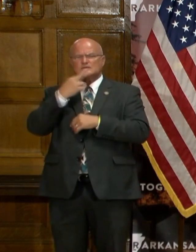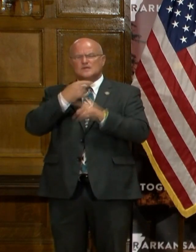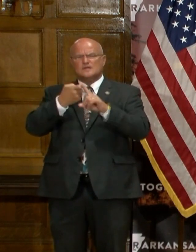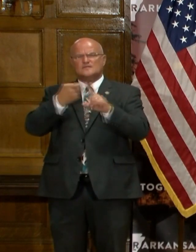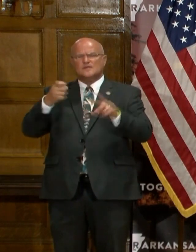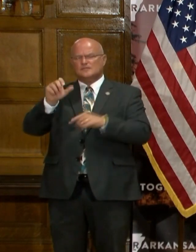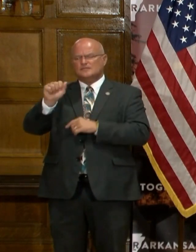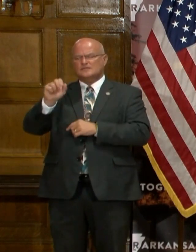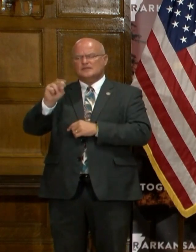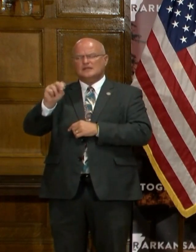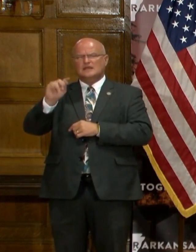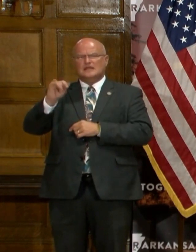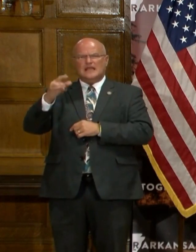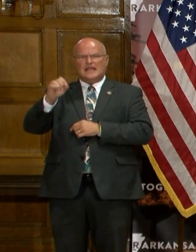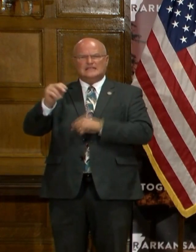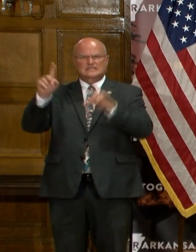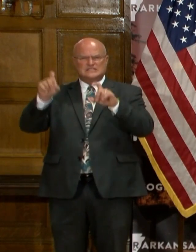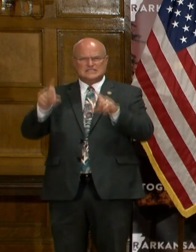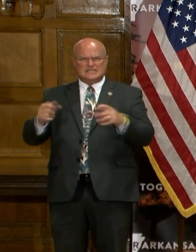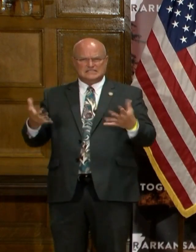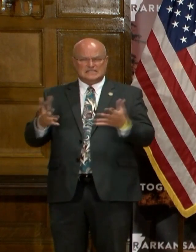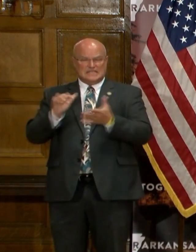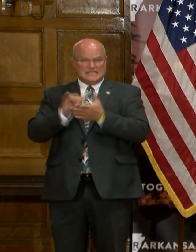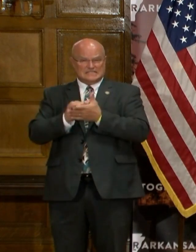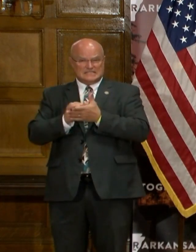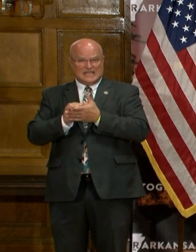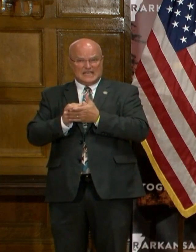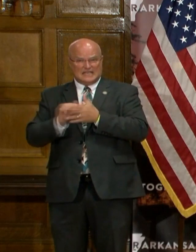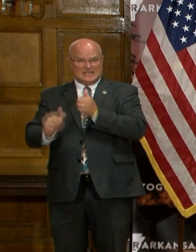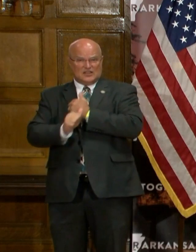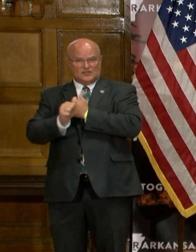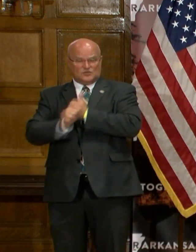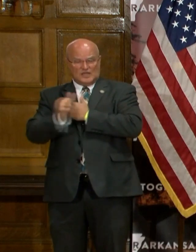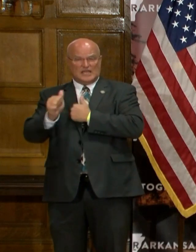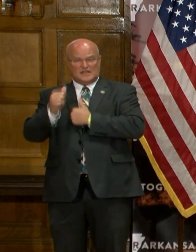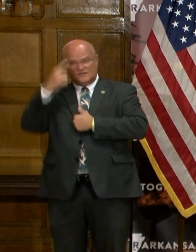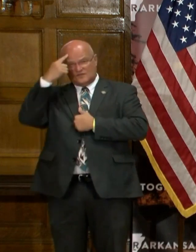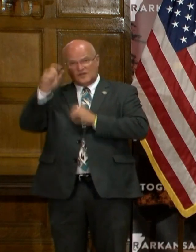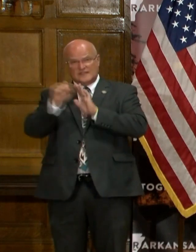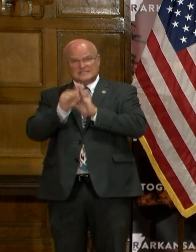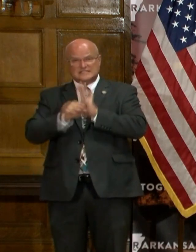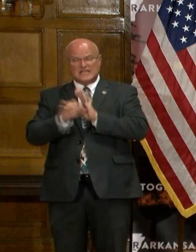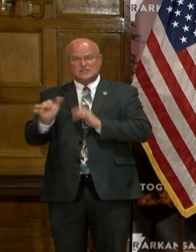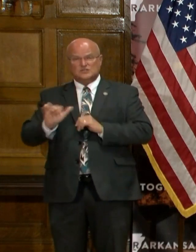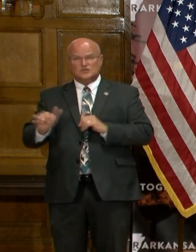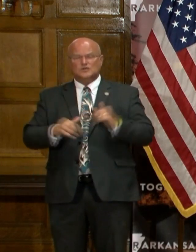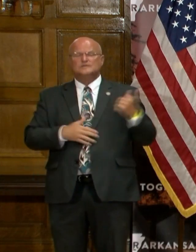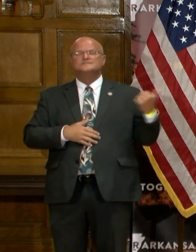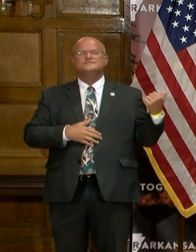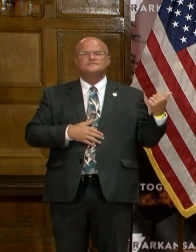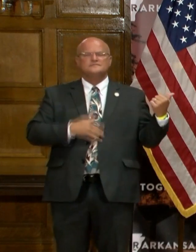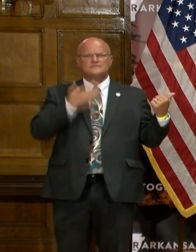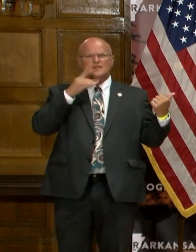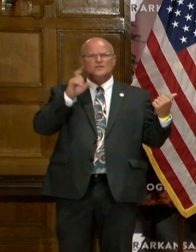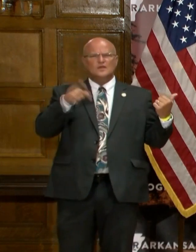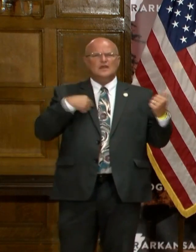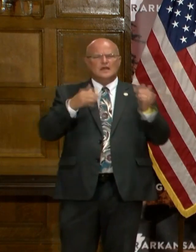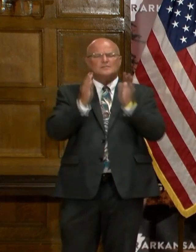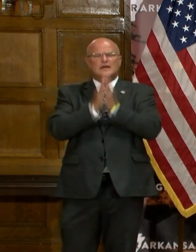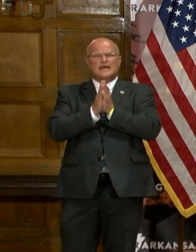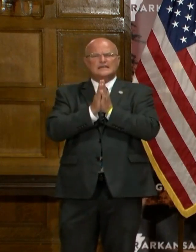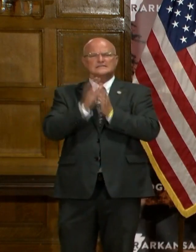results that have been done here locally. Is that a trend that the state is noticing? Thank you for the question. I want to